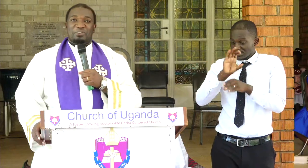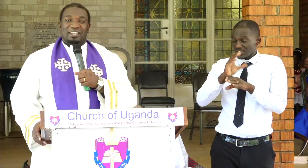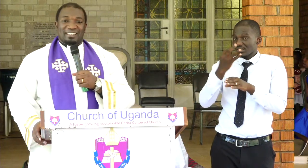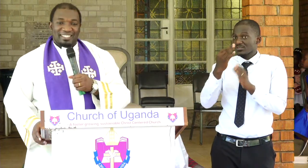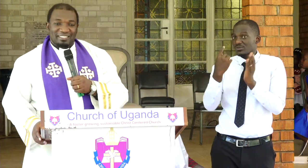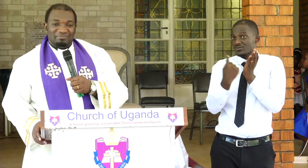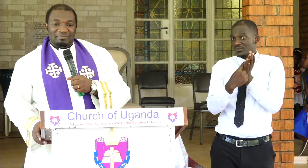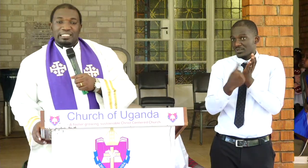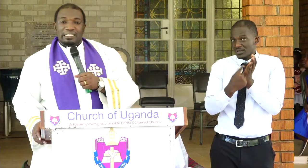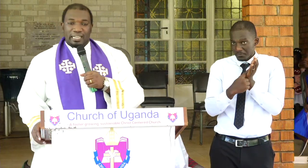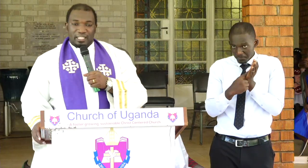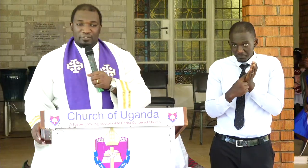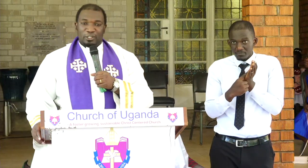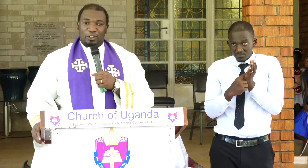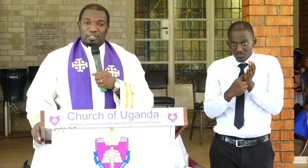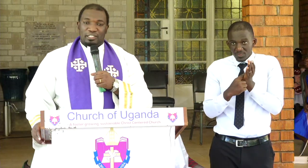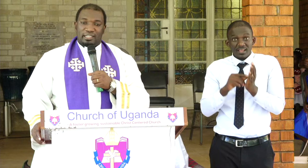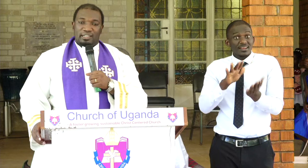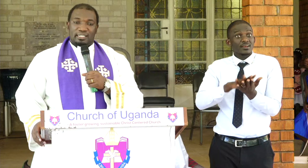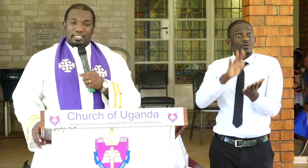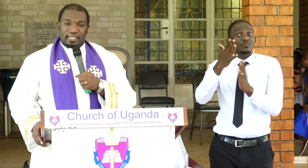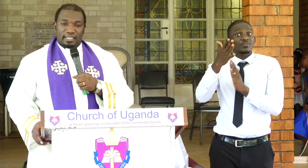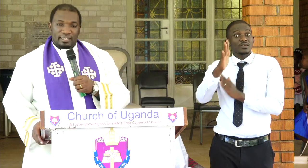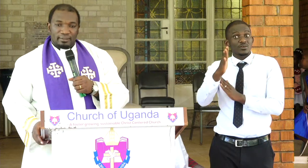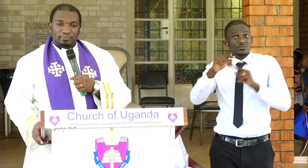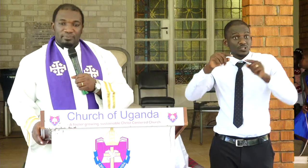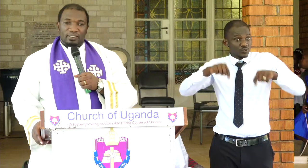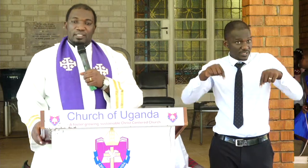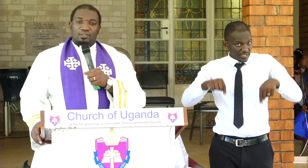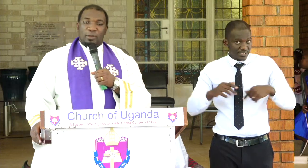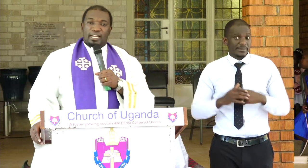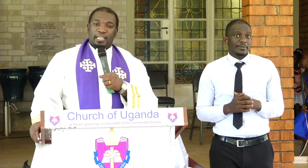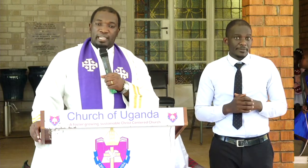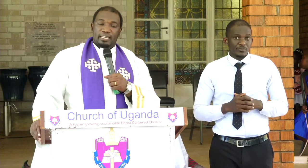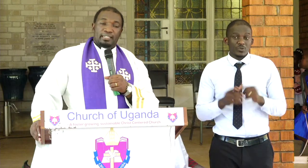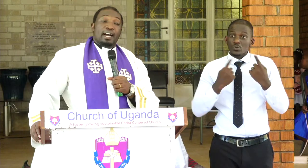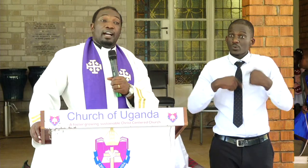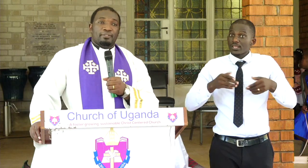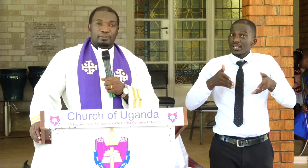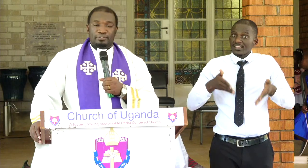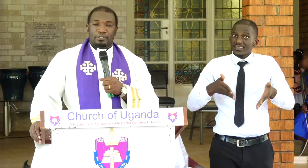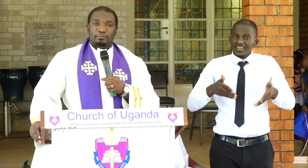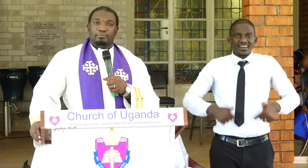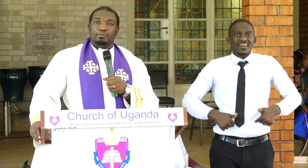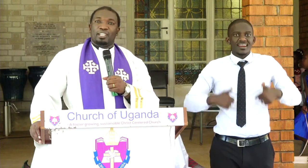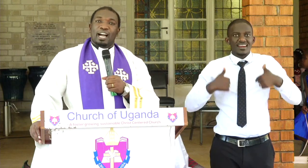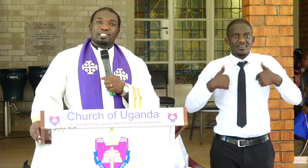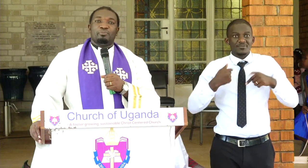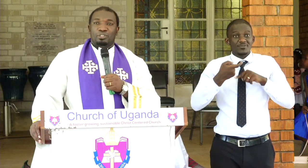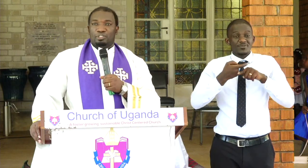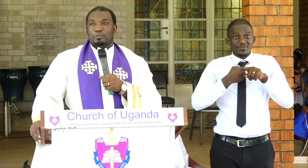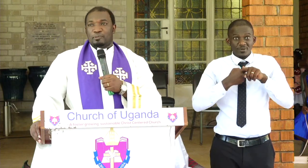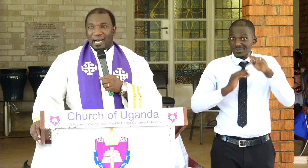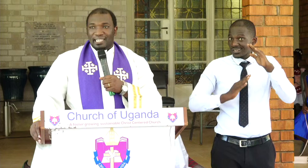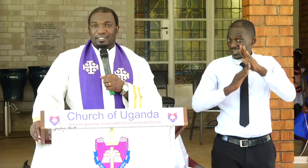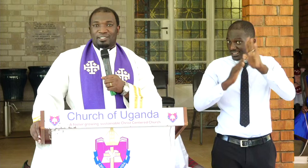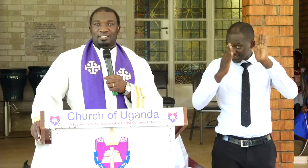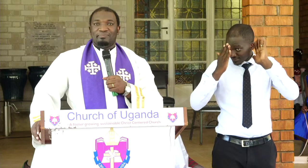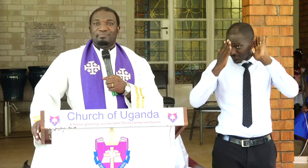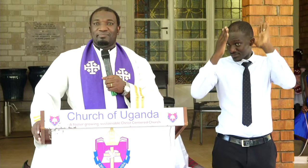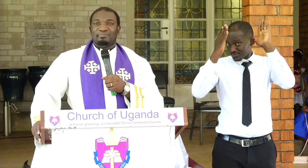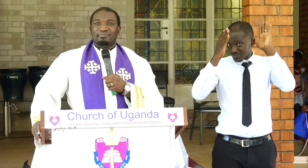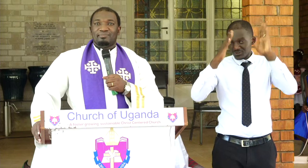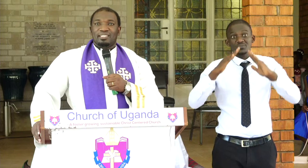Church of Uganda. And I give glory to God today. We are here live from the Archbishop's